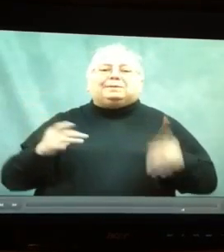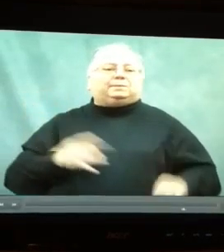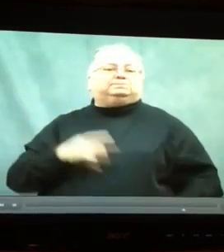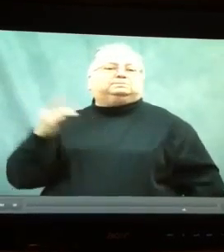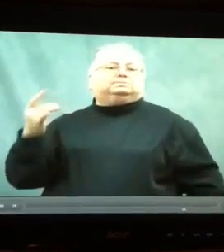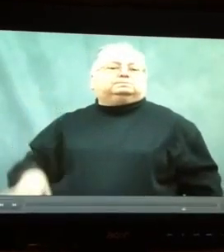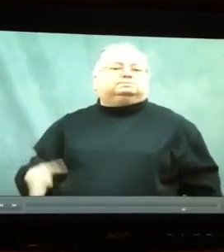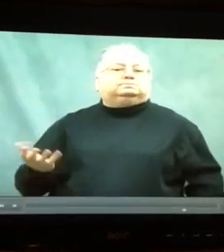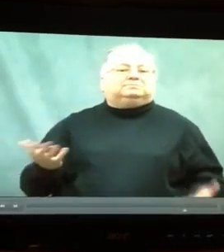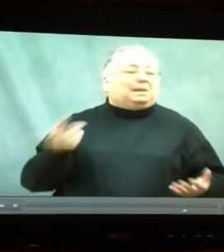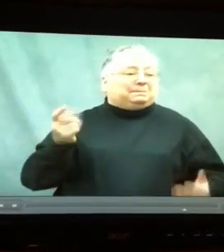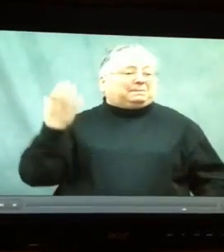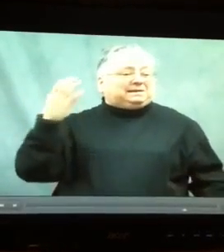if the government doesn't like it, then